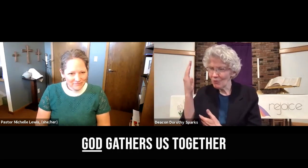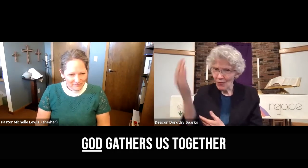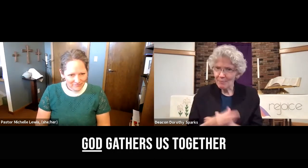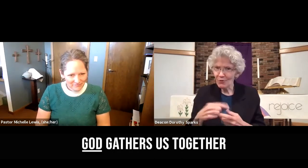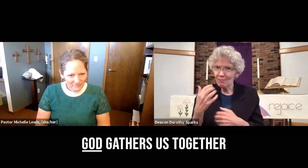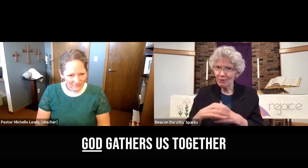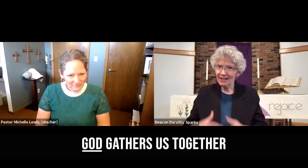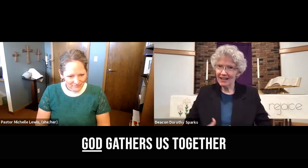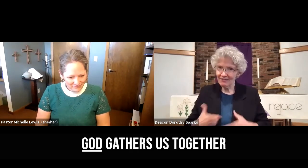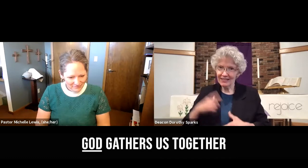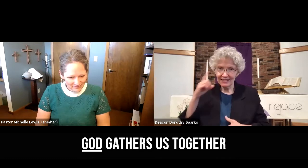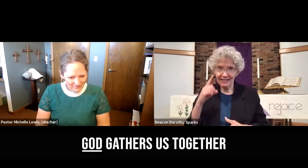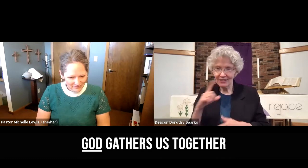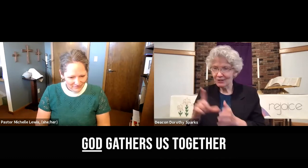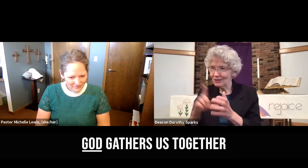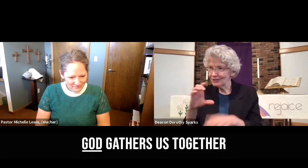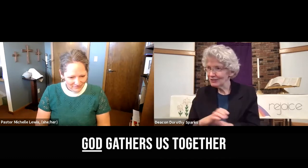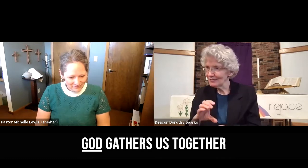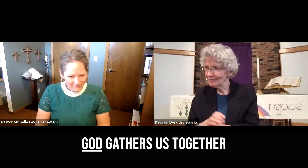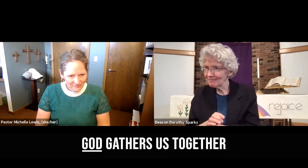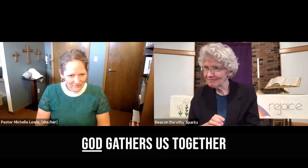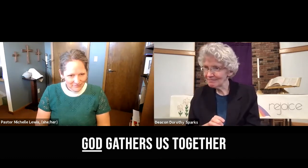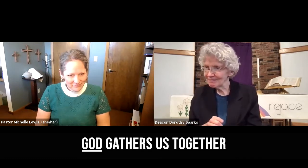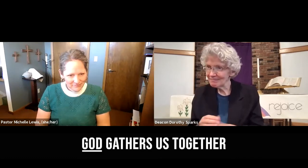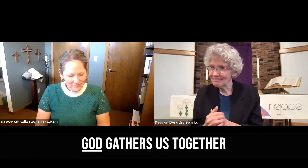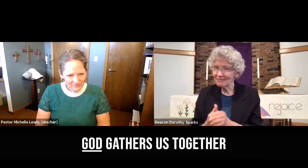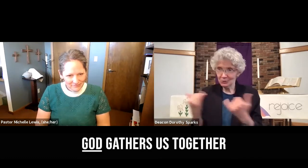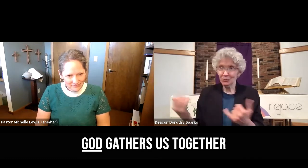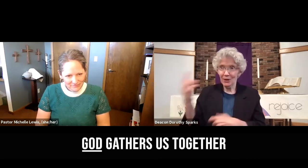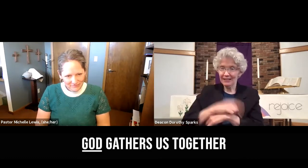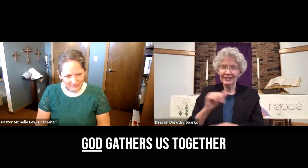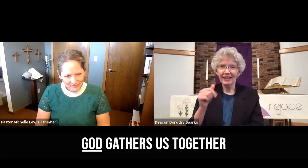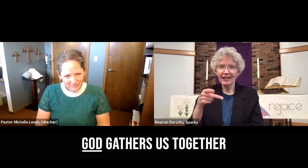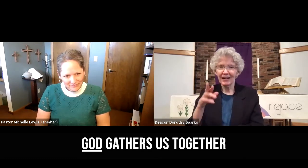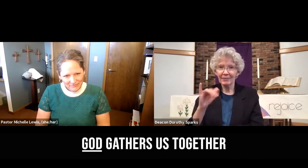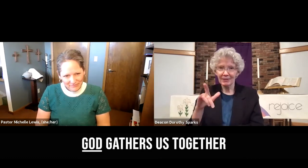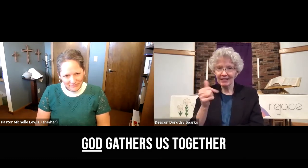Dorothy's saying, good morning. Welcome to Bread of Life, Deaf Lutheran Church.